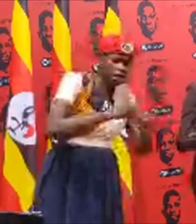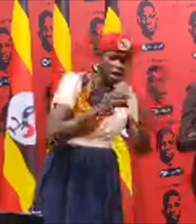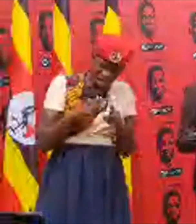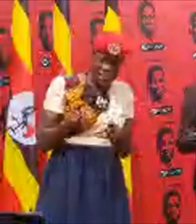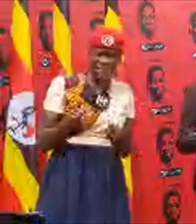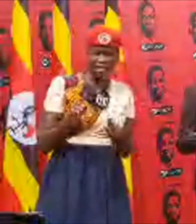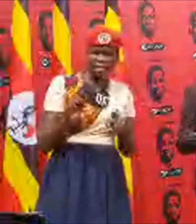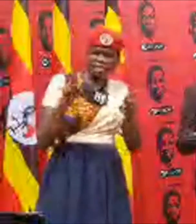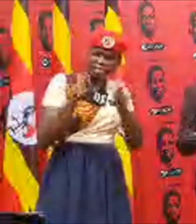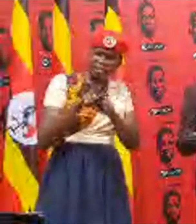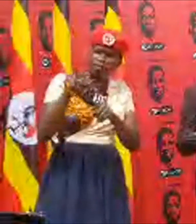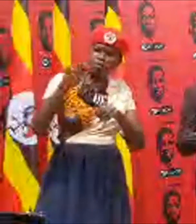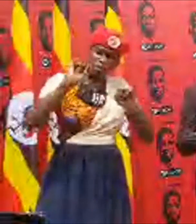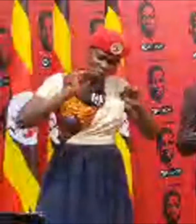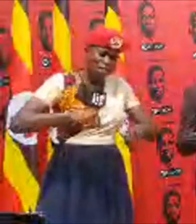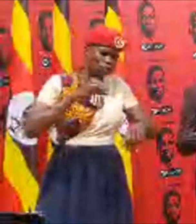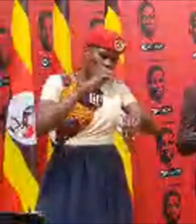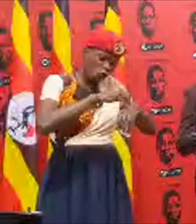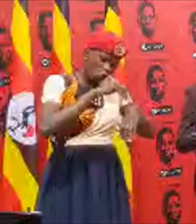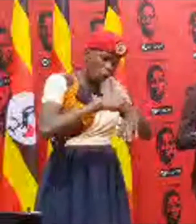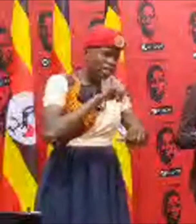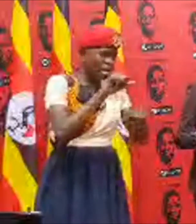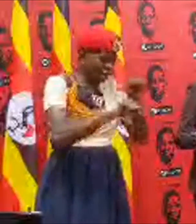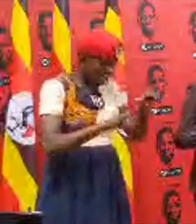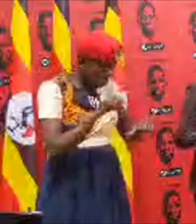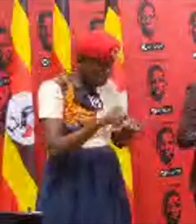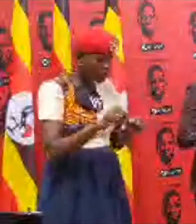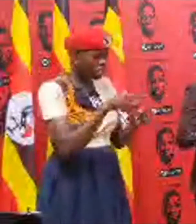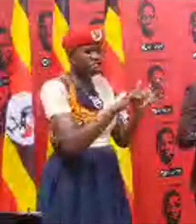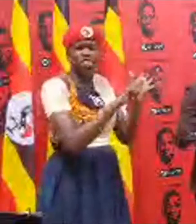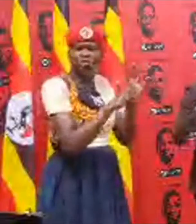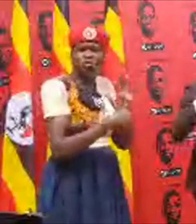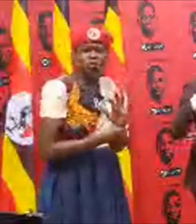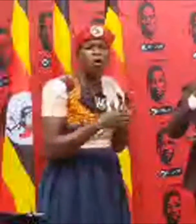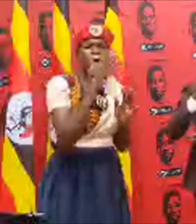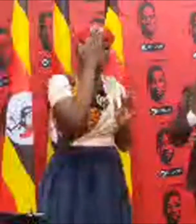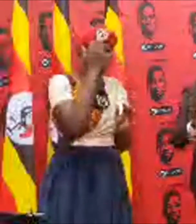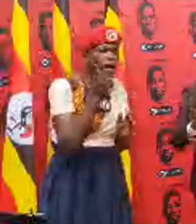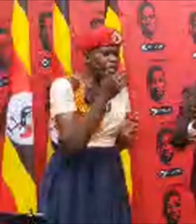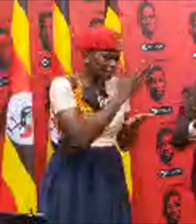process, we want to hear them speak out of these matters. Why are posters of one